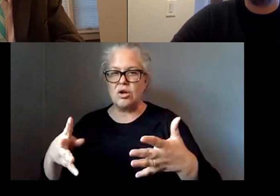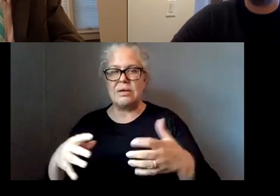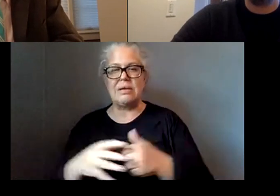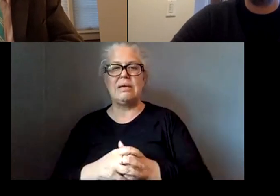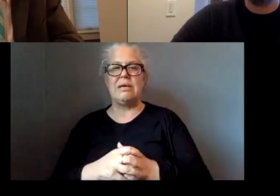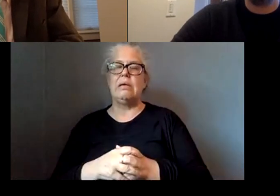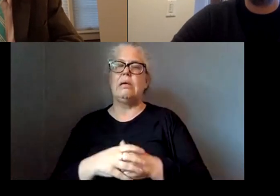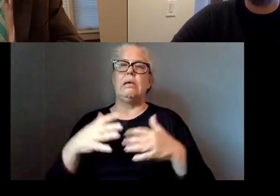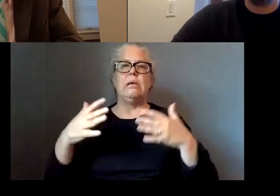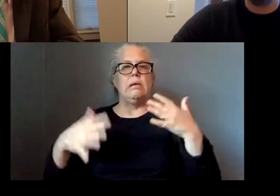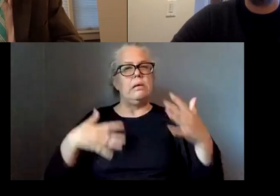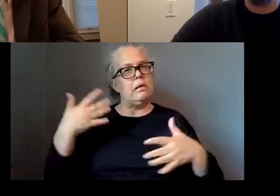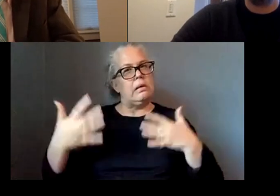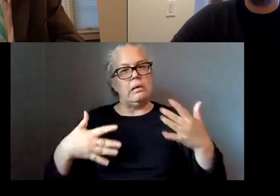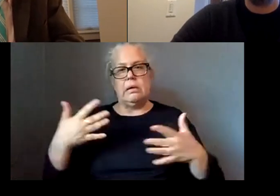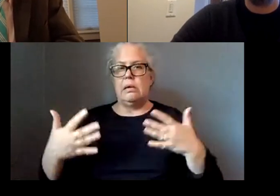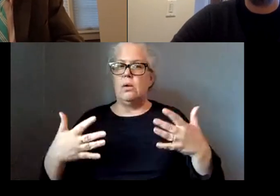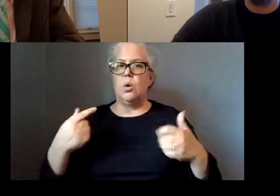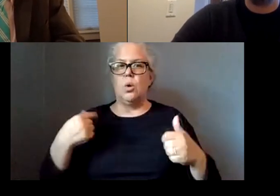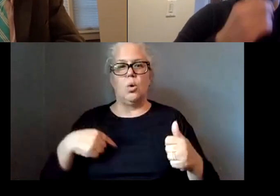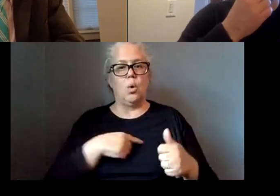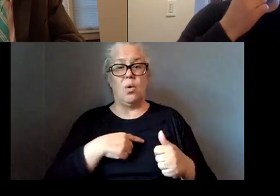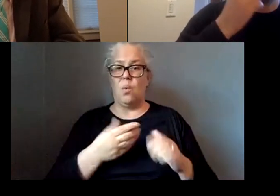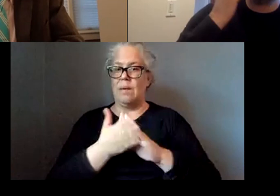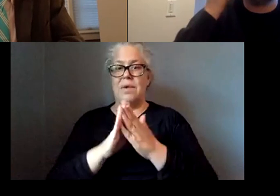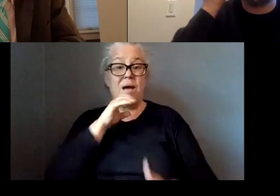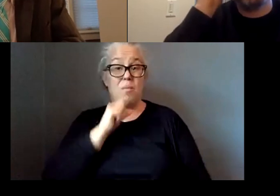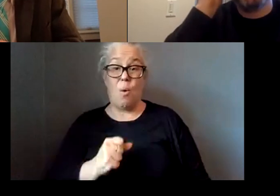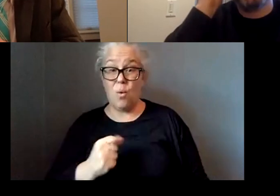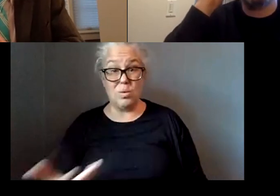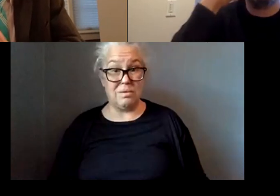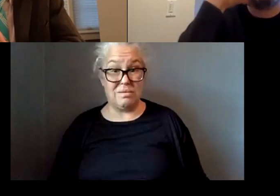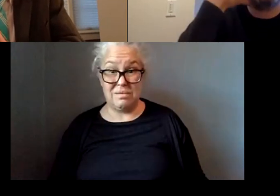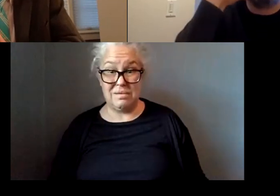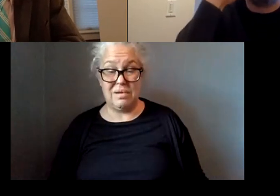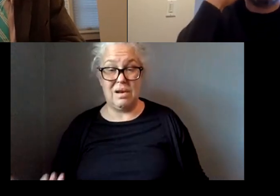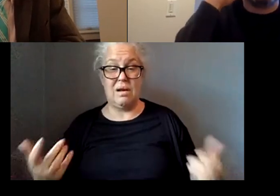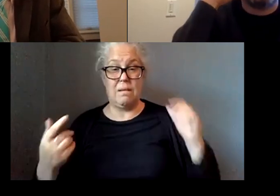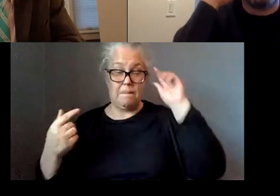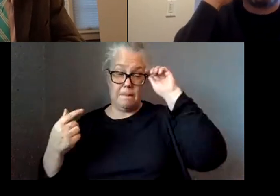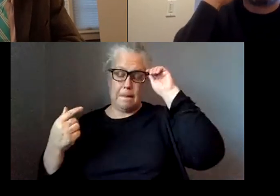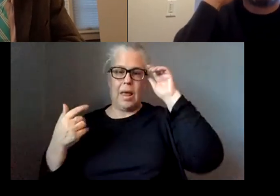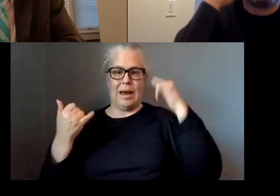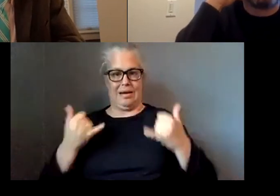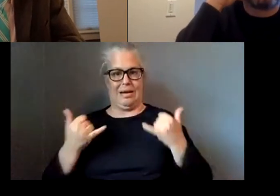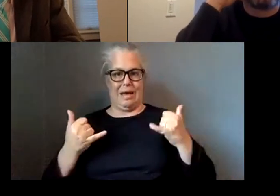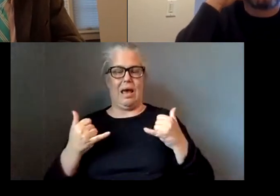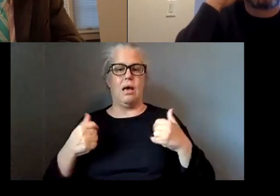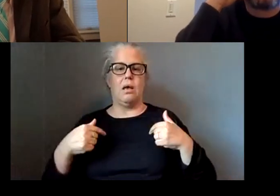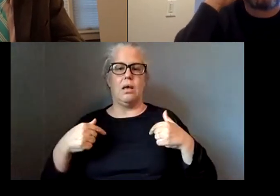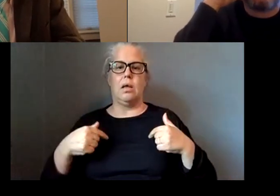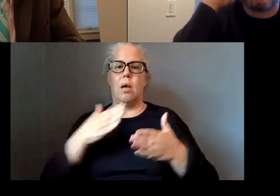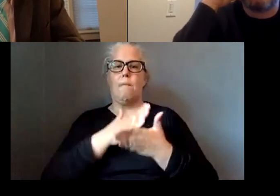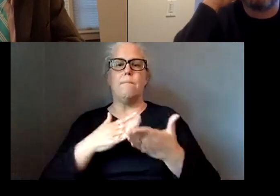to another, and we just got old. And at this point, I would, part of